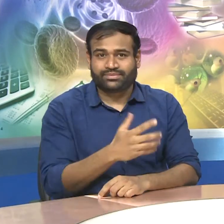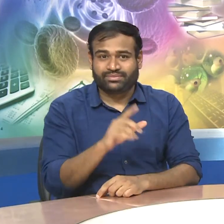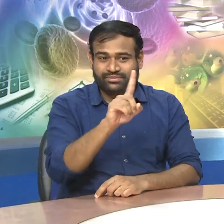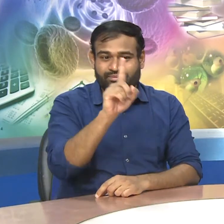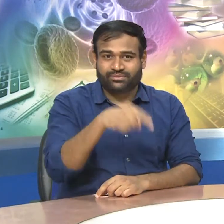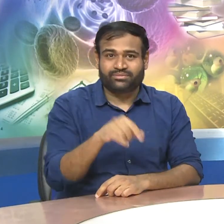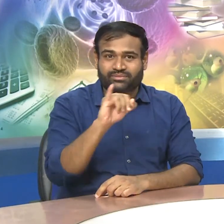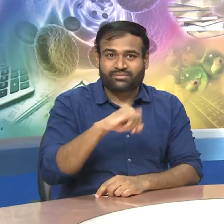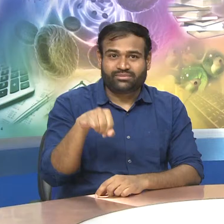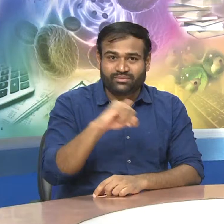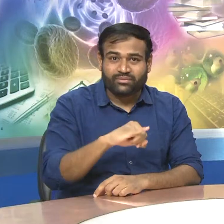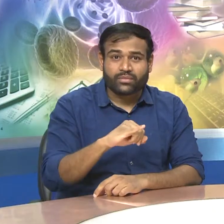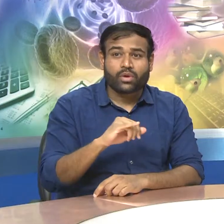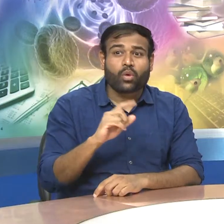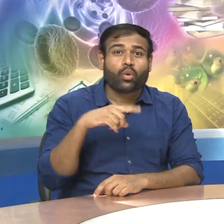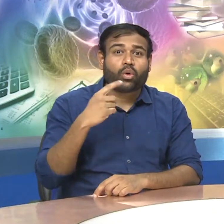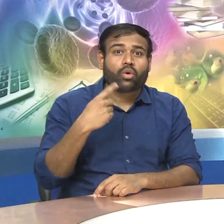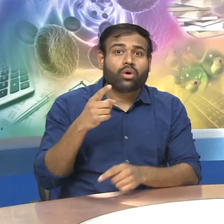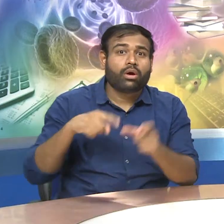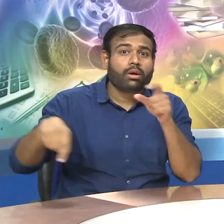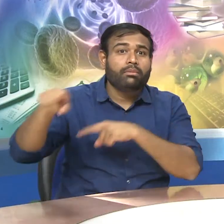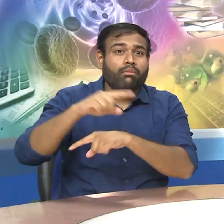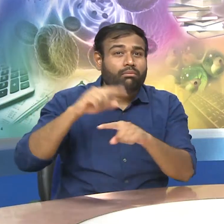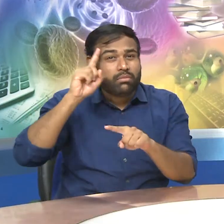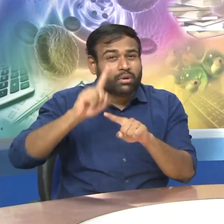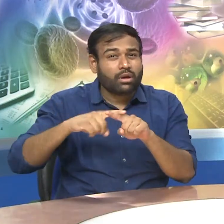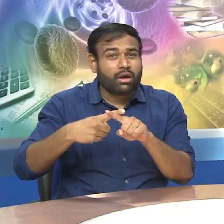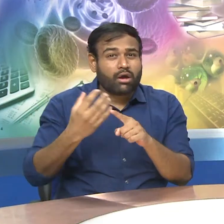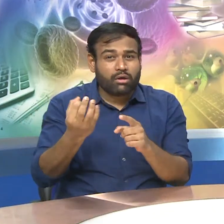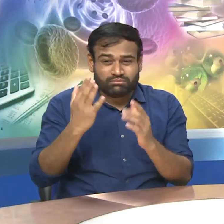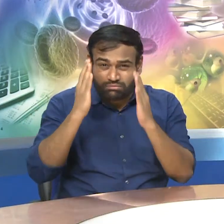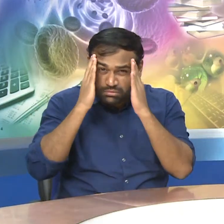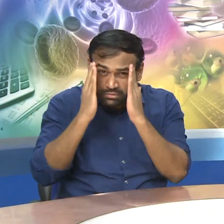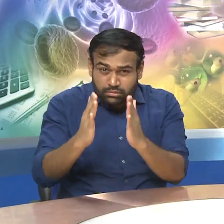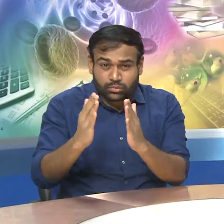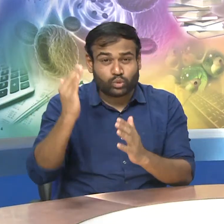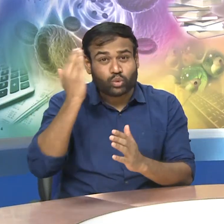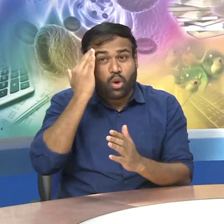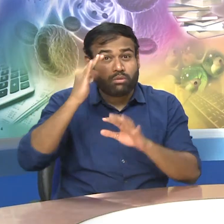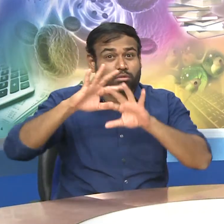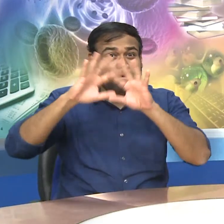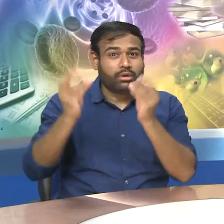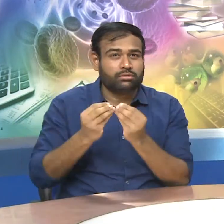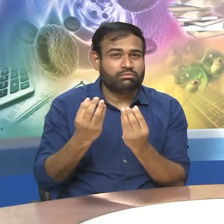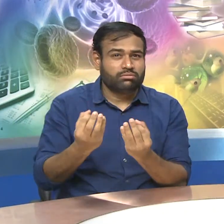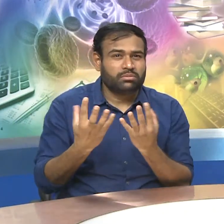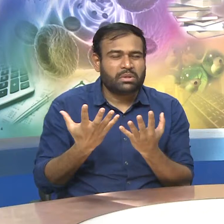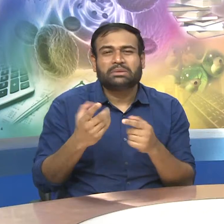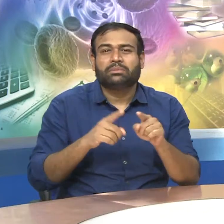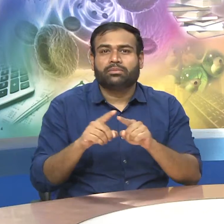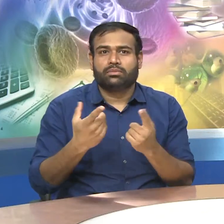Next, remaining about 1/6 members are nominated by the governor